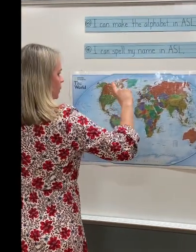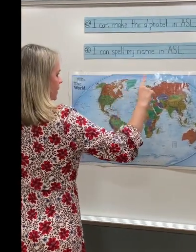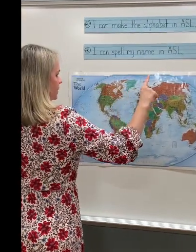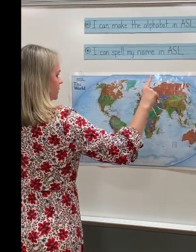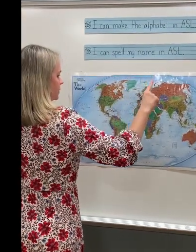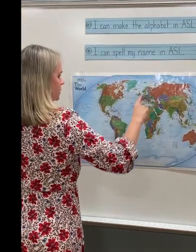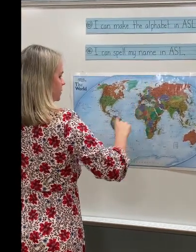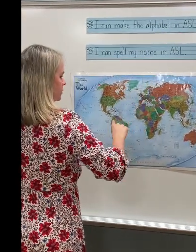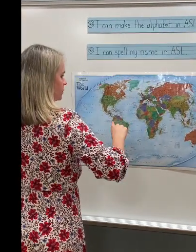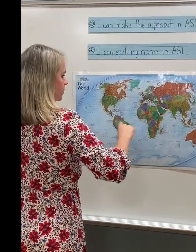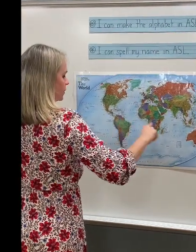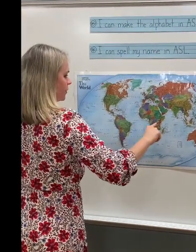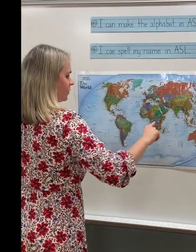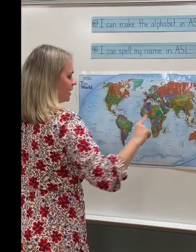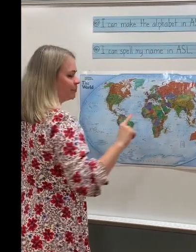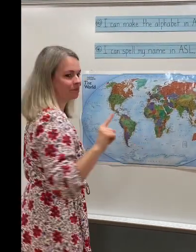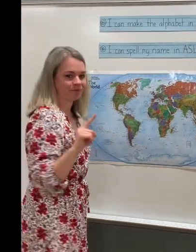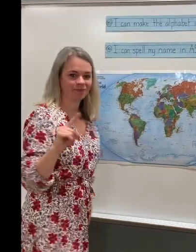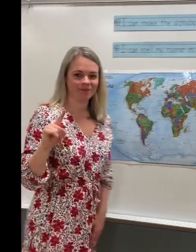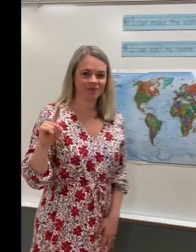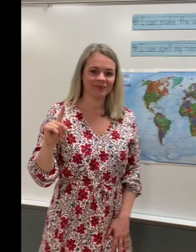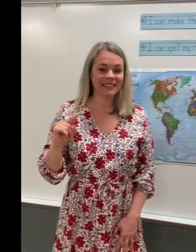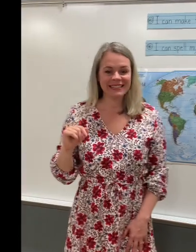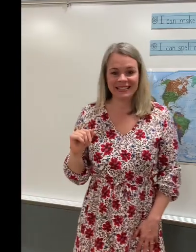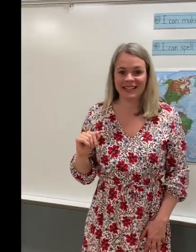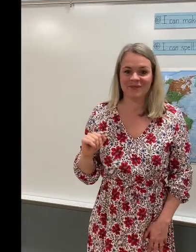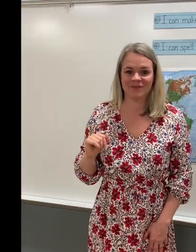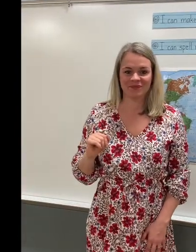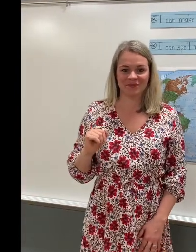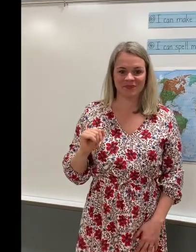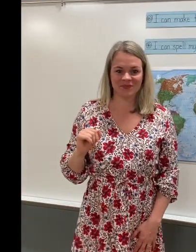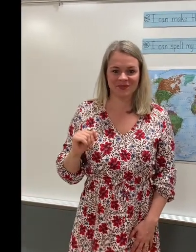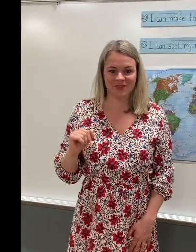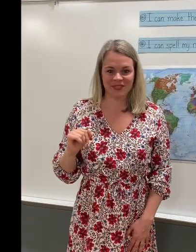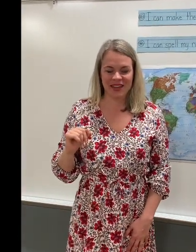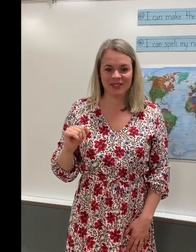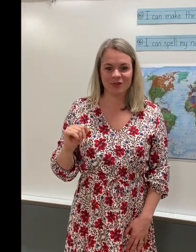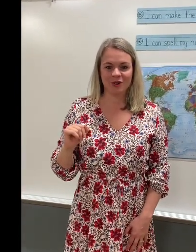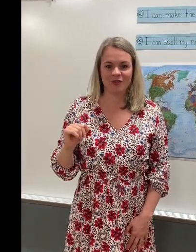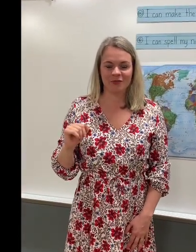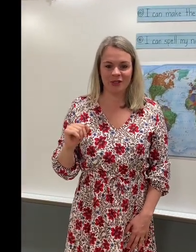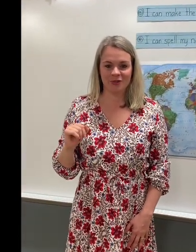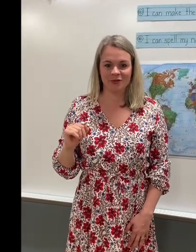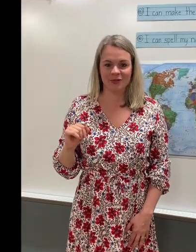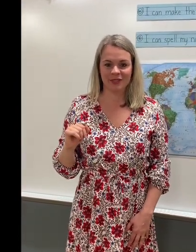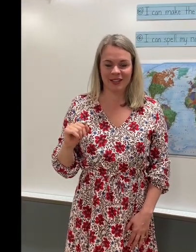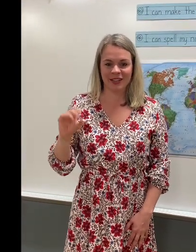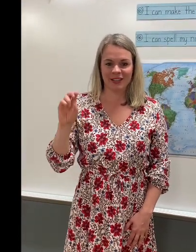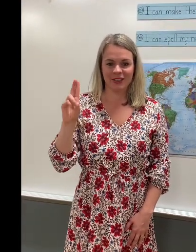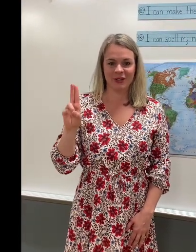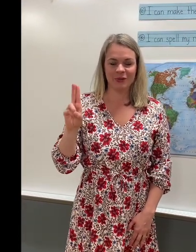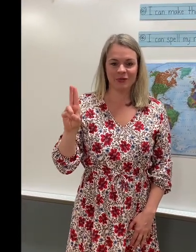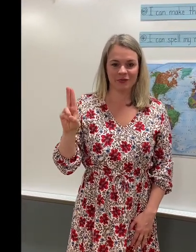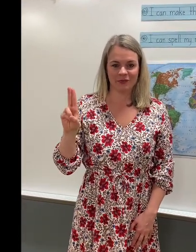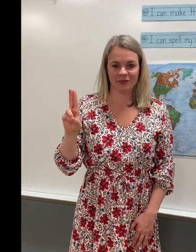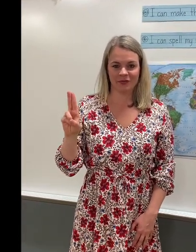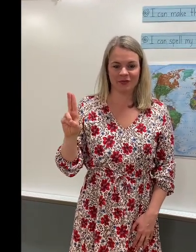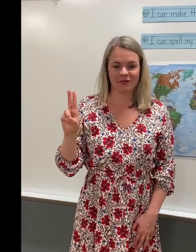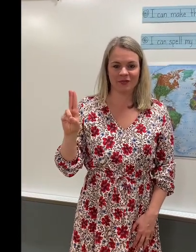1, 2, 3. Z. Okay, so we'll go from U. U,